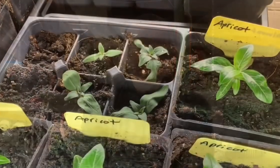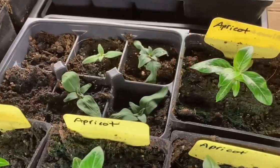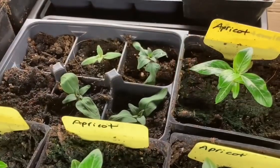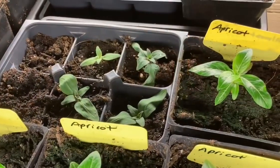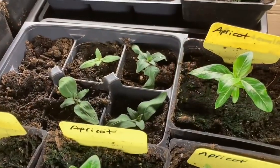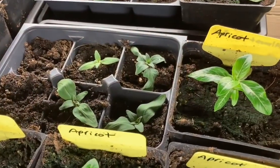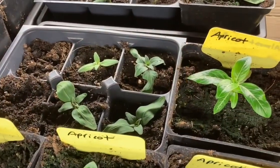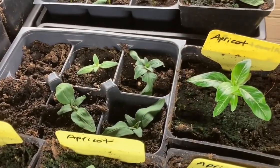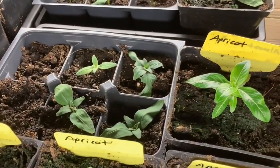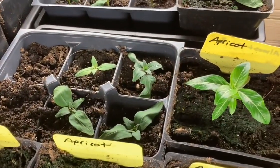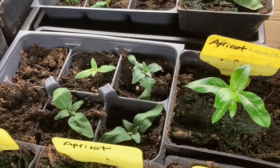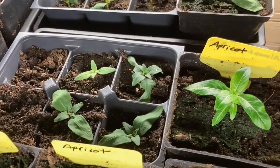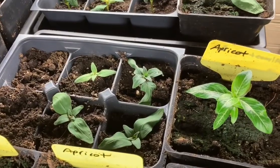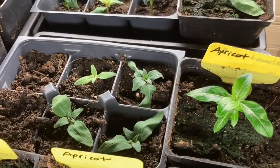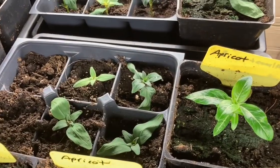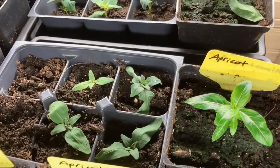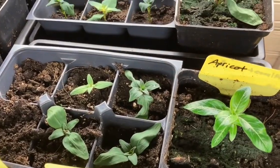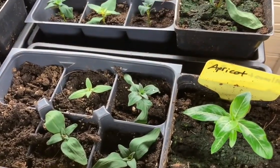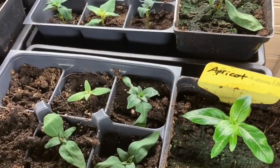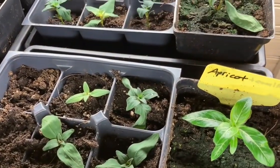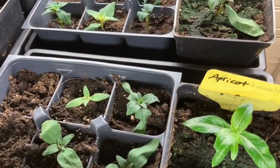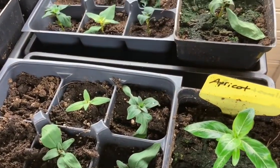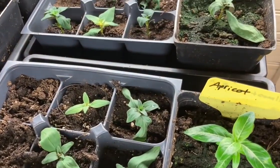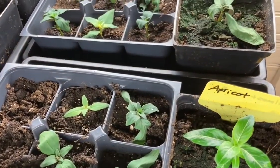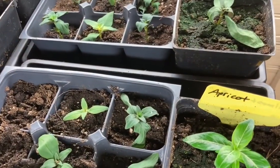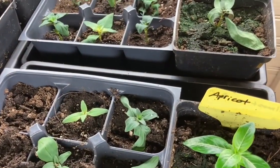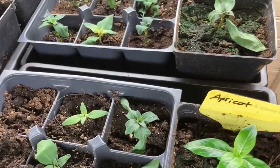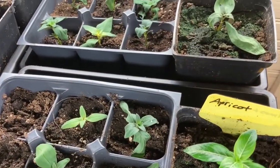that the first time, and let me show you the results.